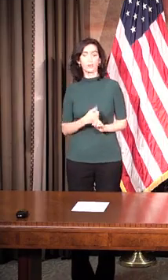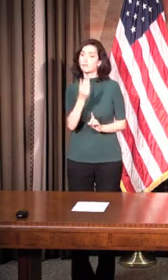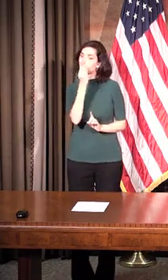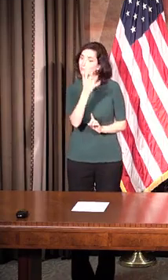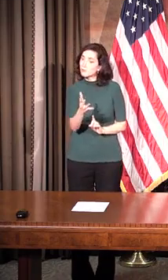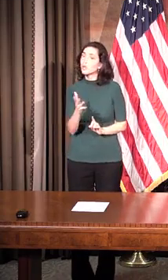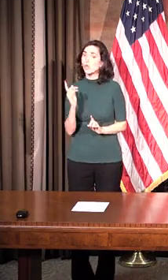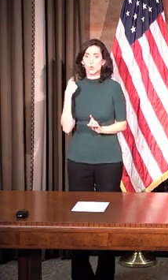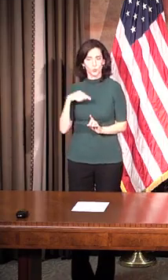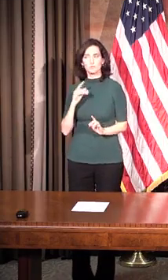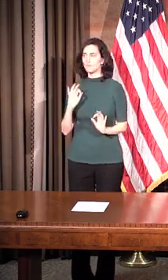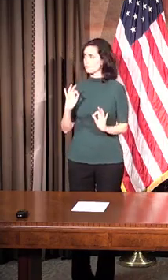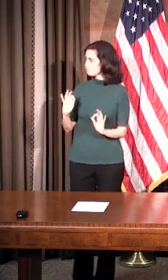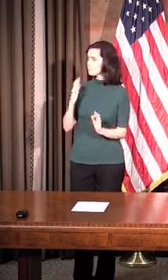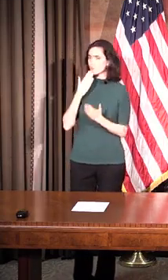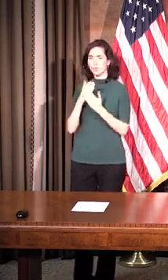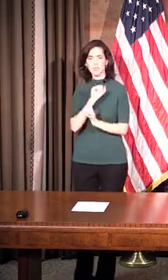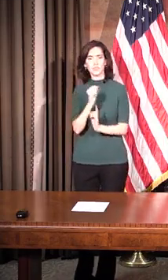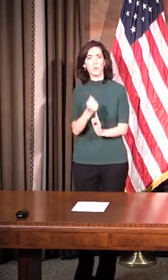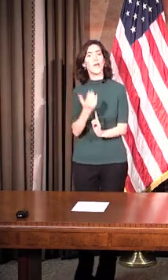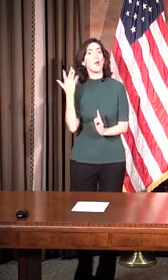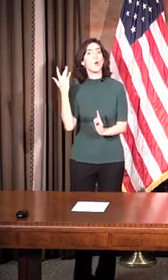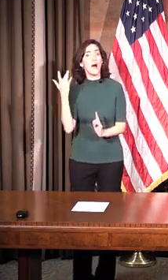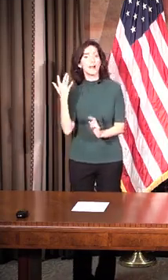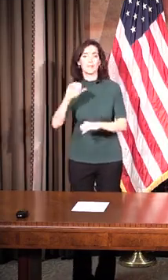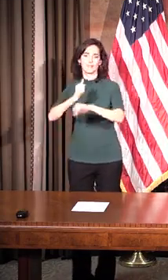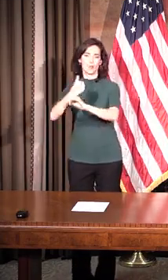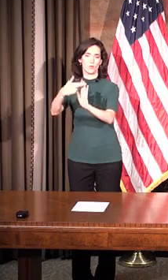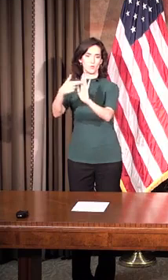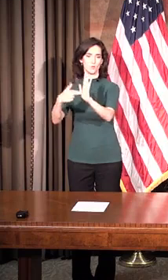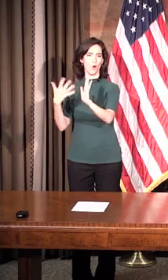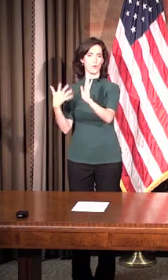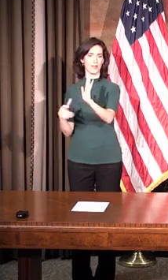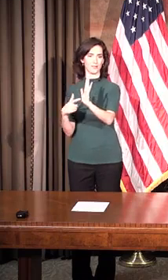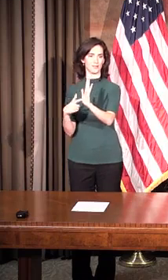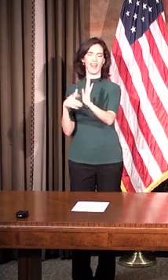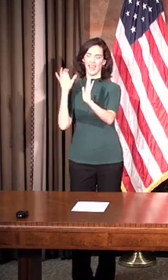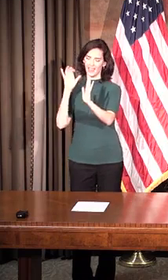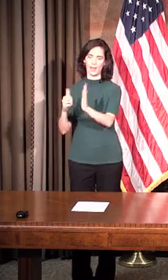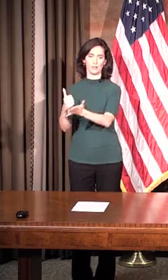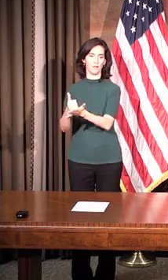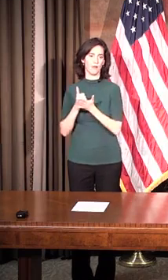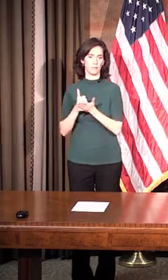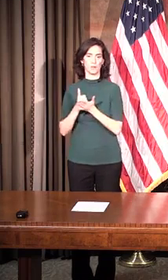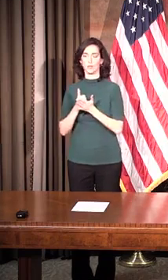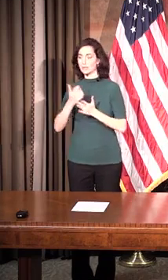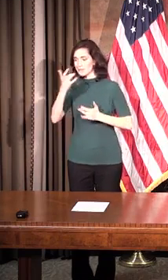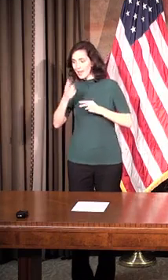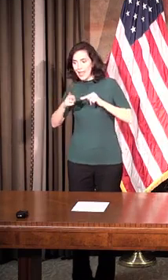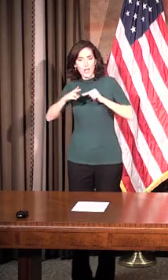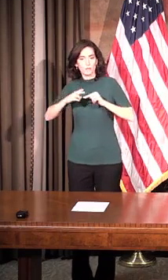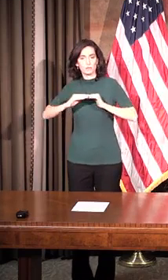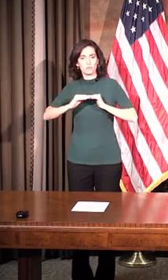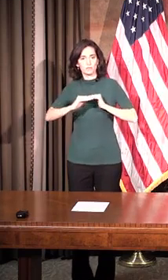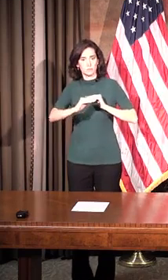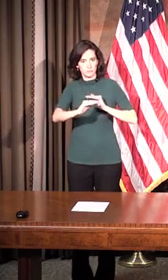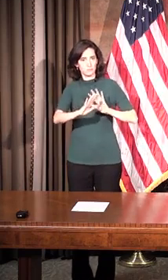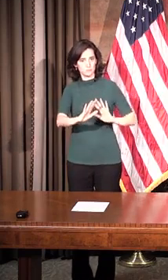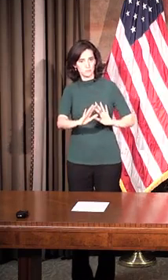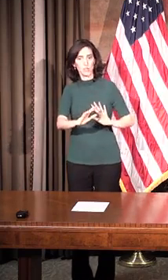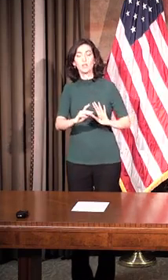and the restrictions that have been imposed by the proclamations that created and